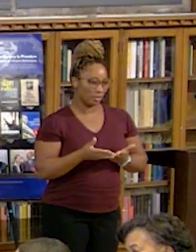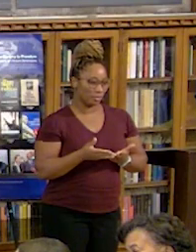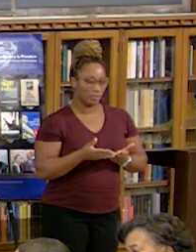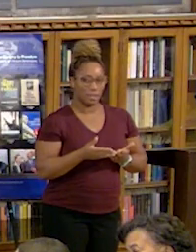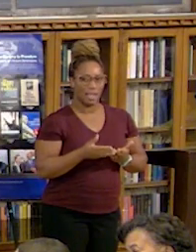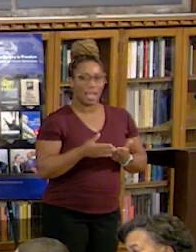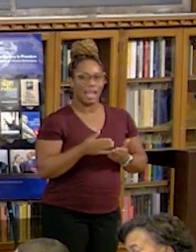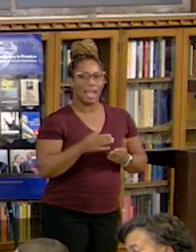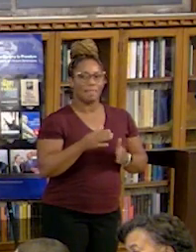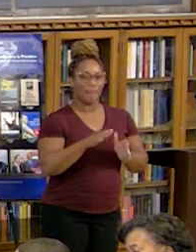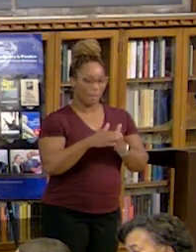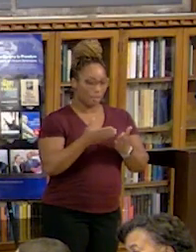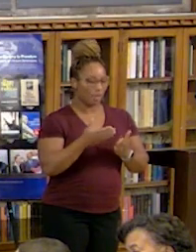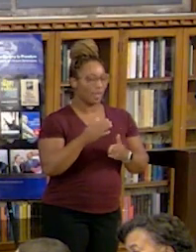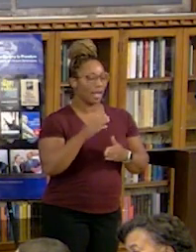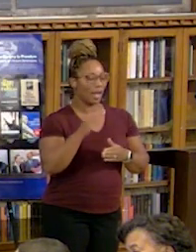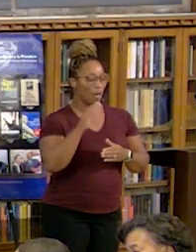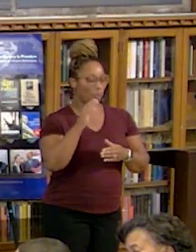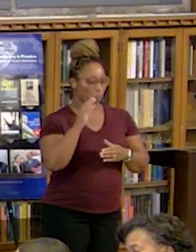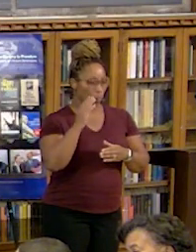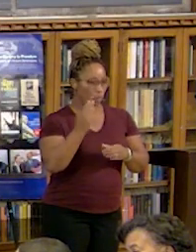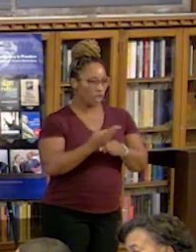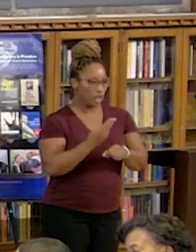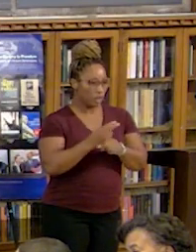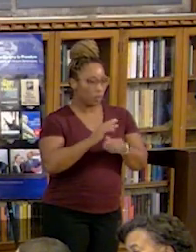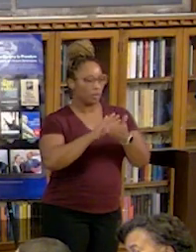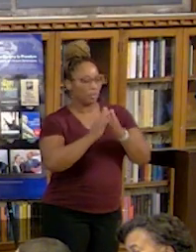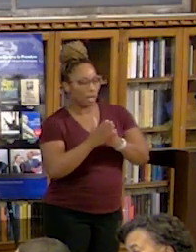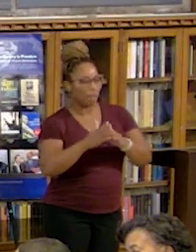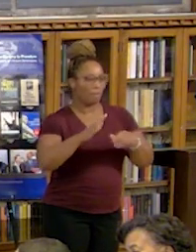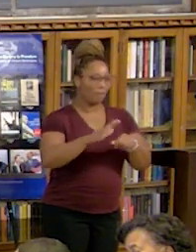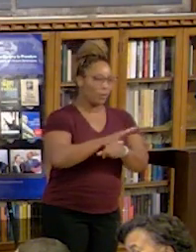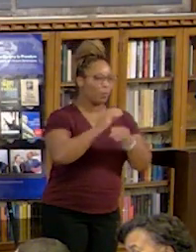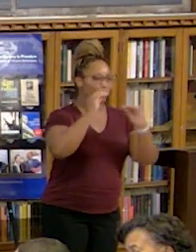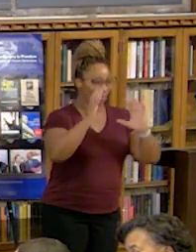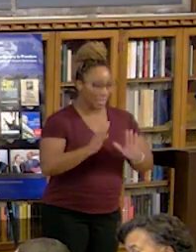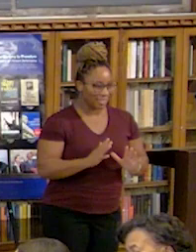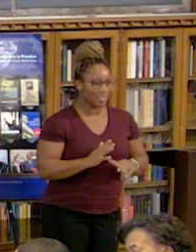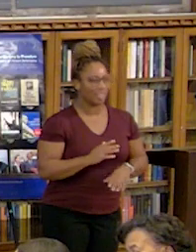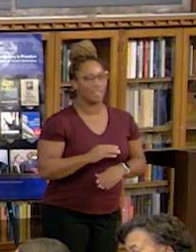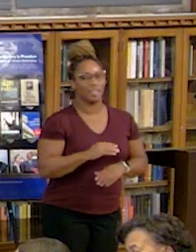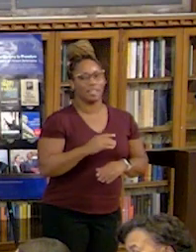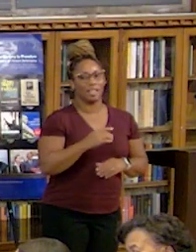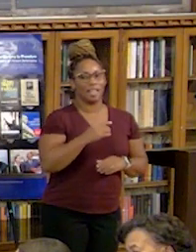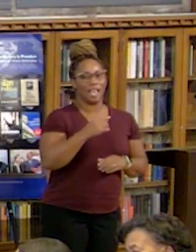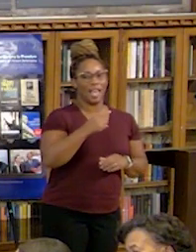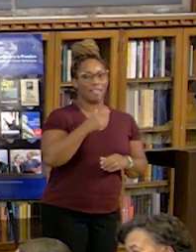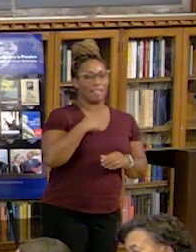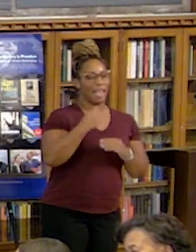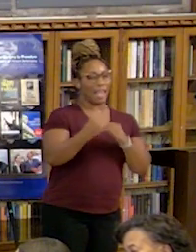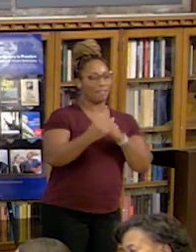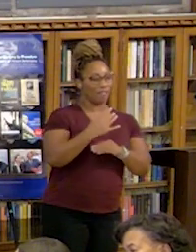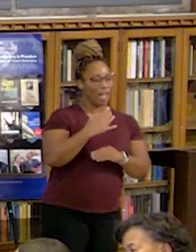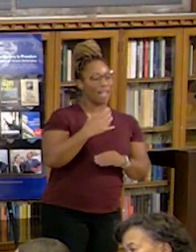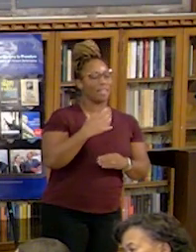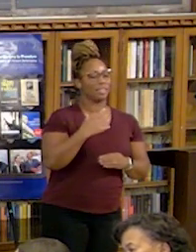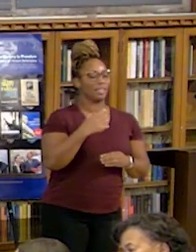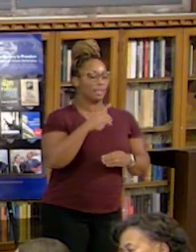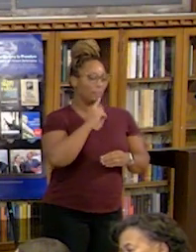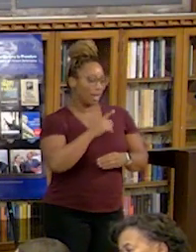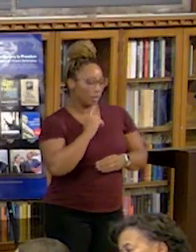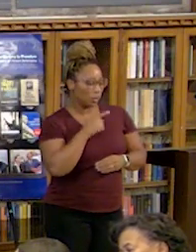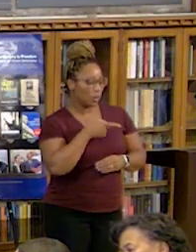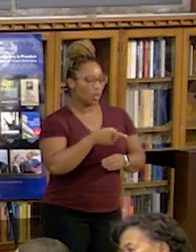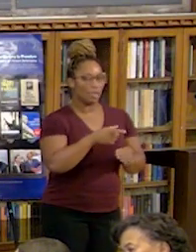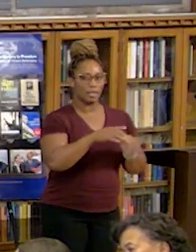was the book that I was going to use to become a full professor and I was um advised to make certain that